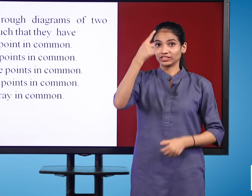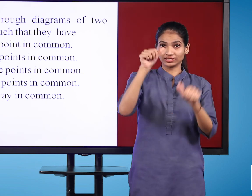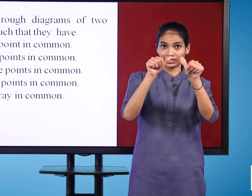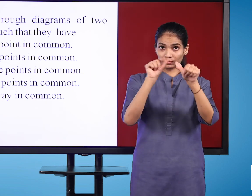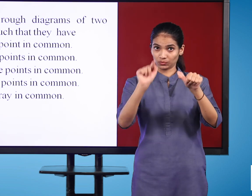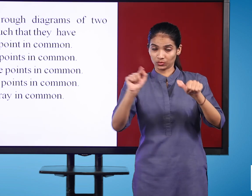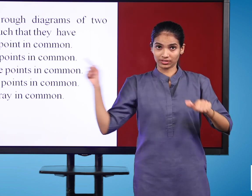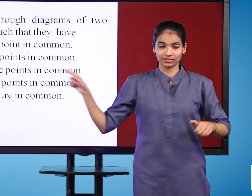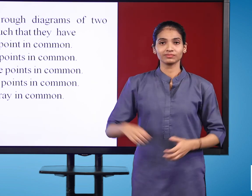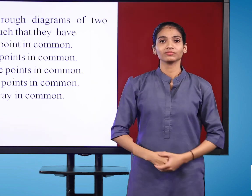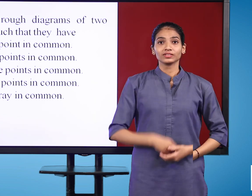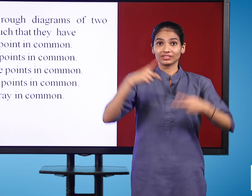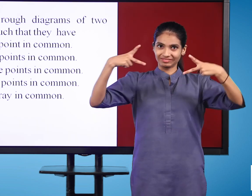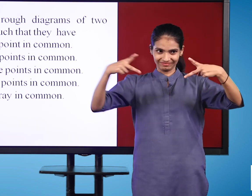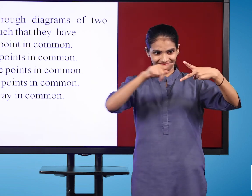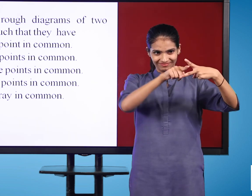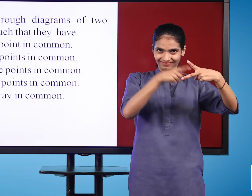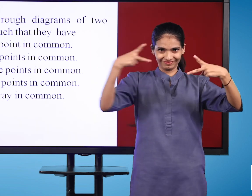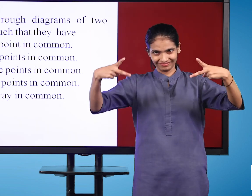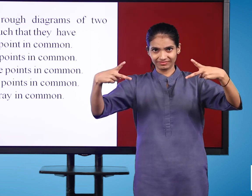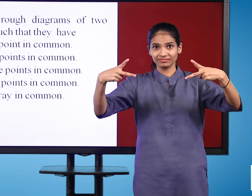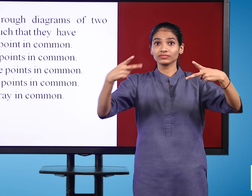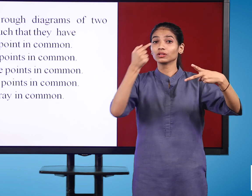A. One point in common.